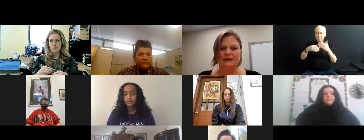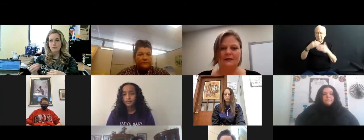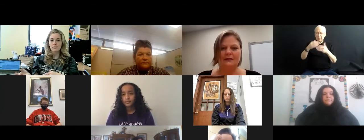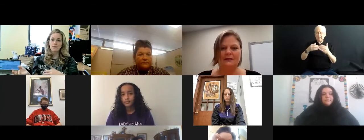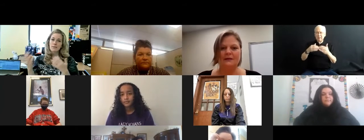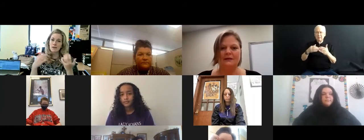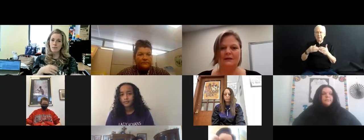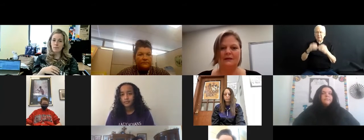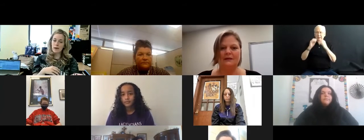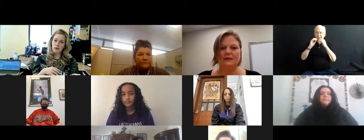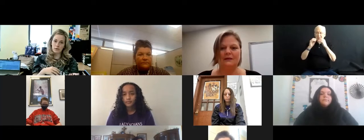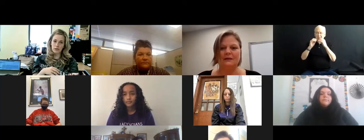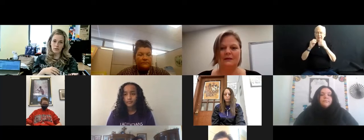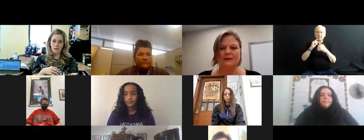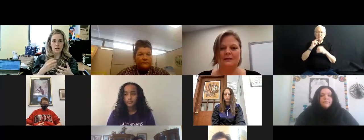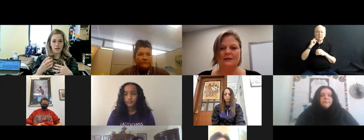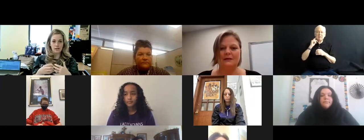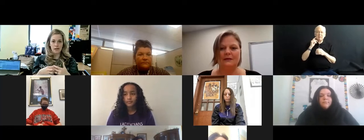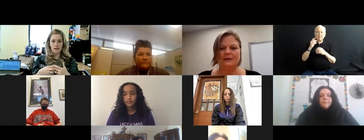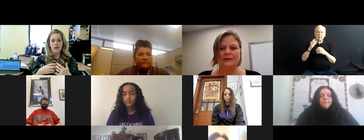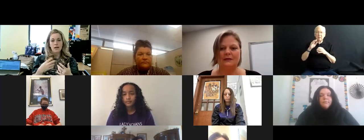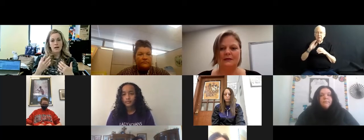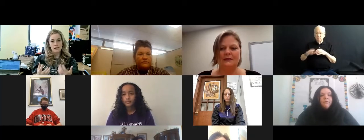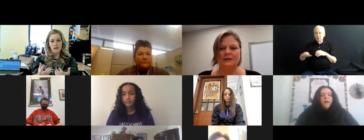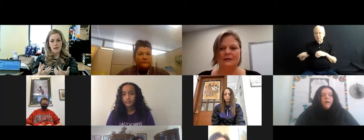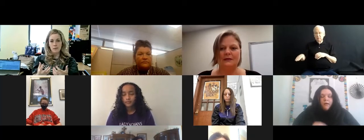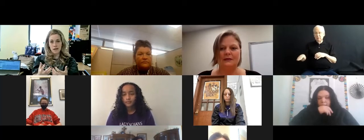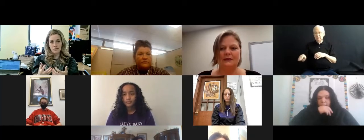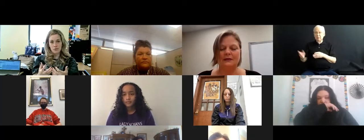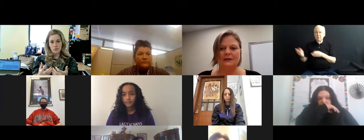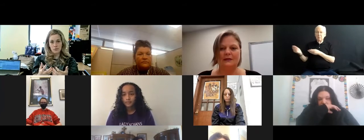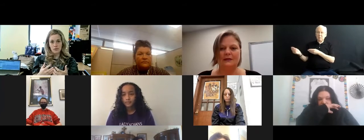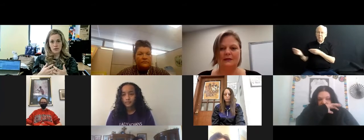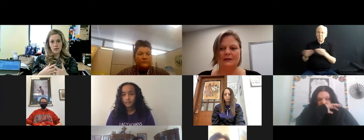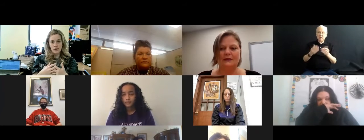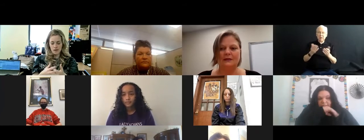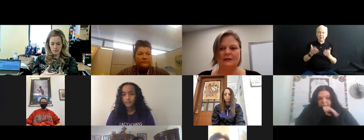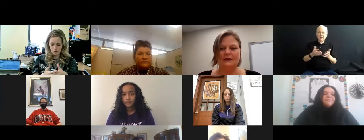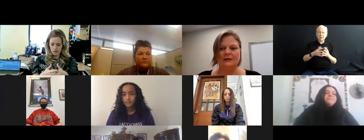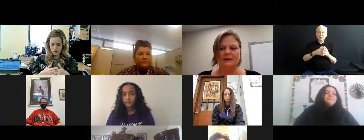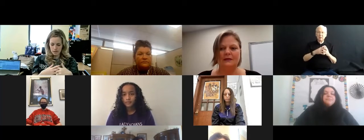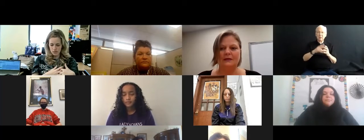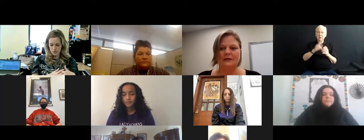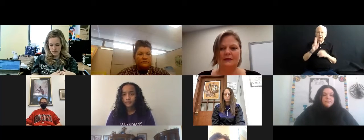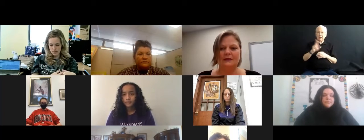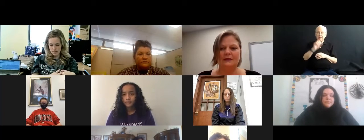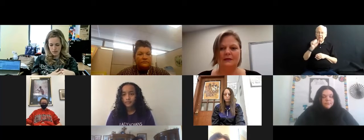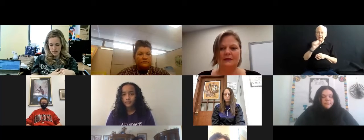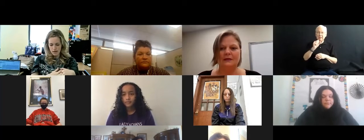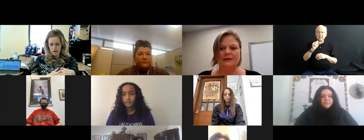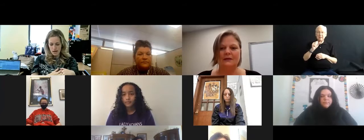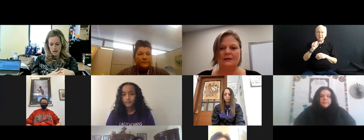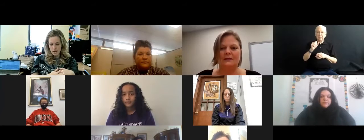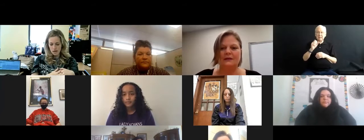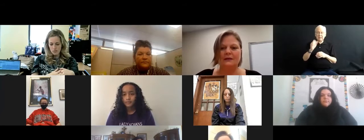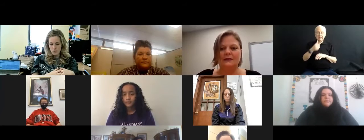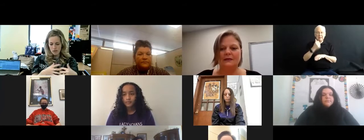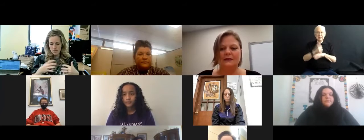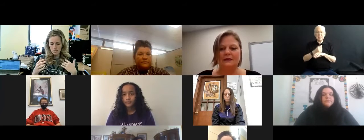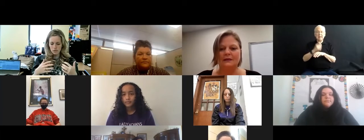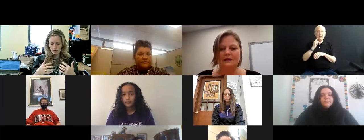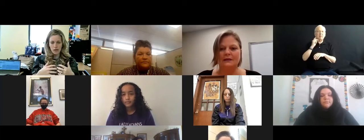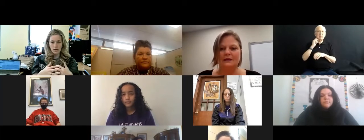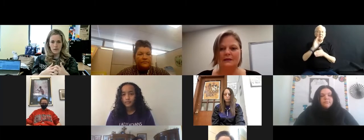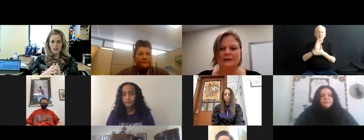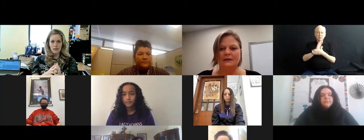children and bring it back over here to the United States and set up a deaf school so he could teach deaf kids. And while